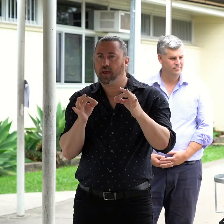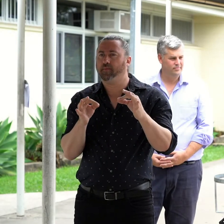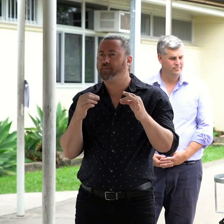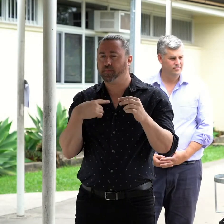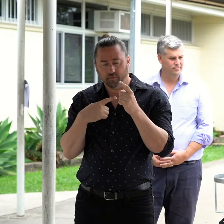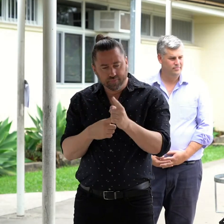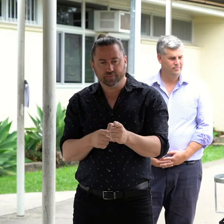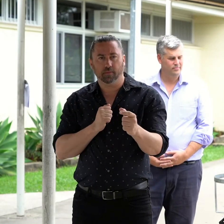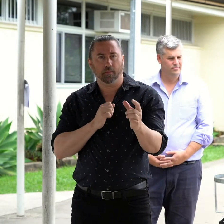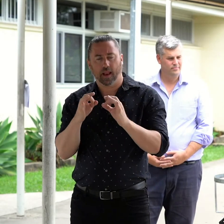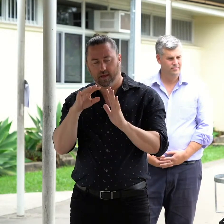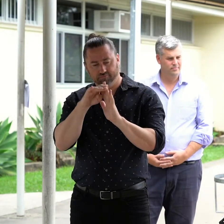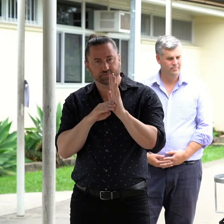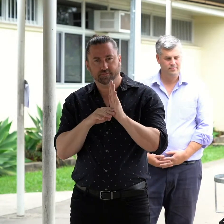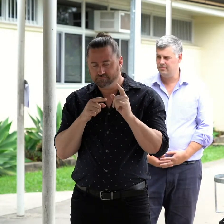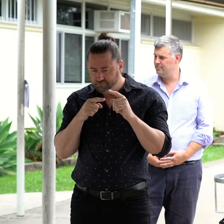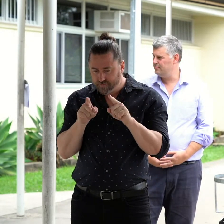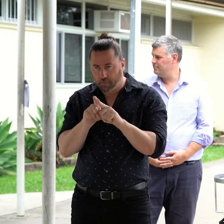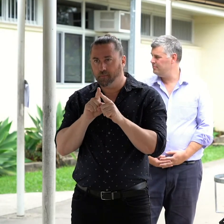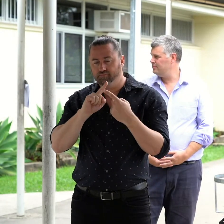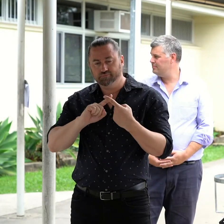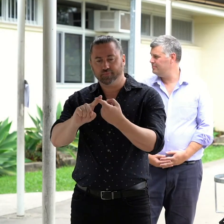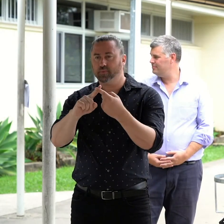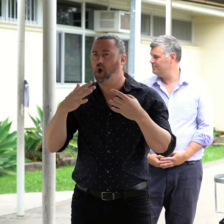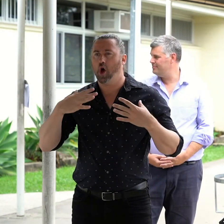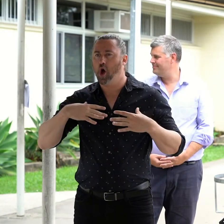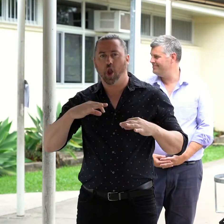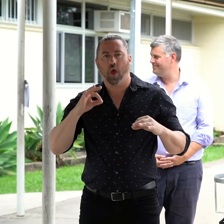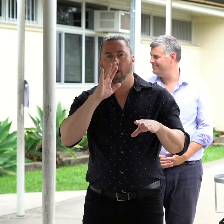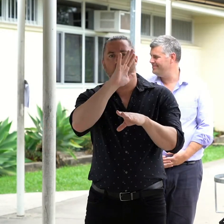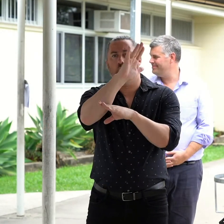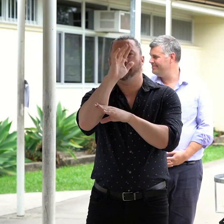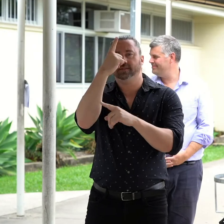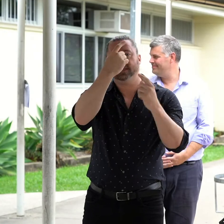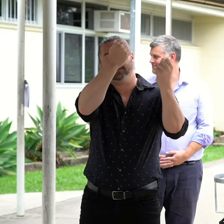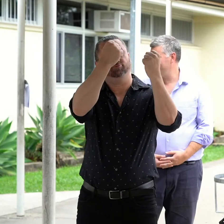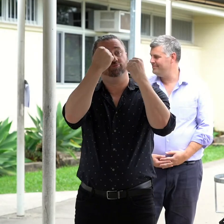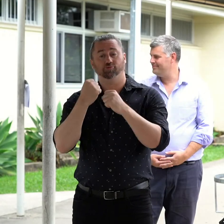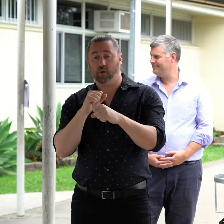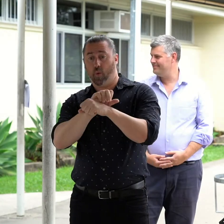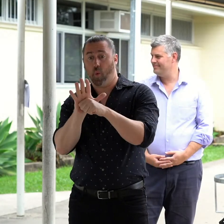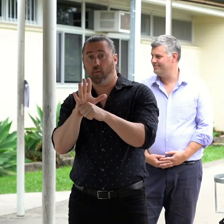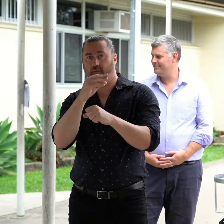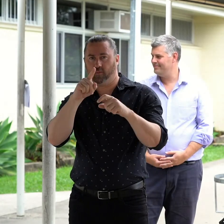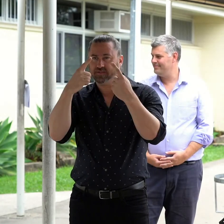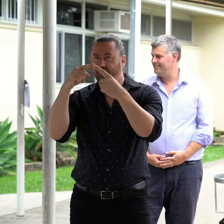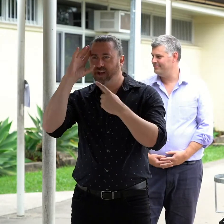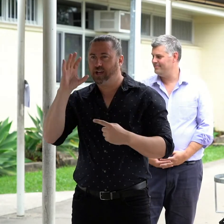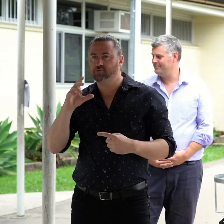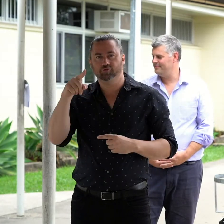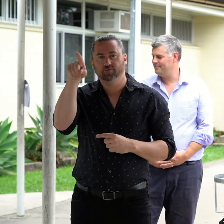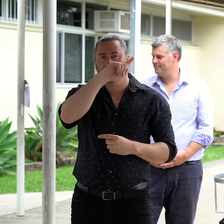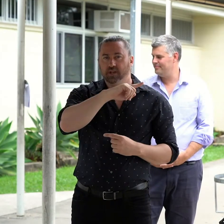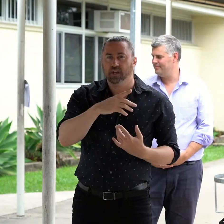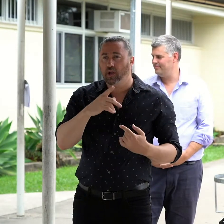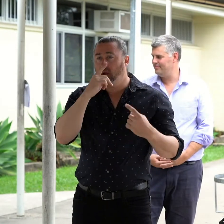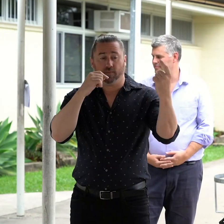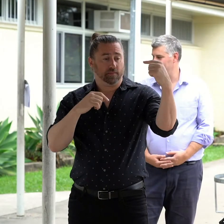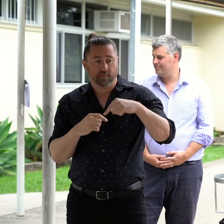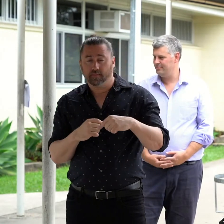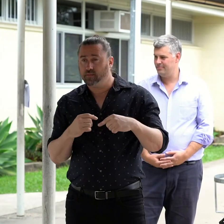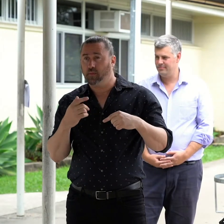that roadmap so that we don't have the virus coming in, both internationally and domestically,